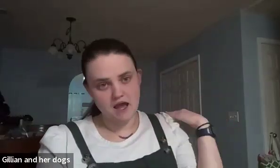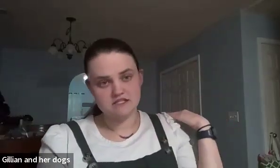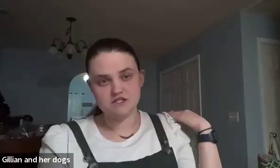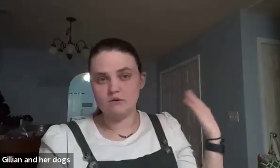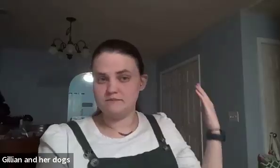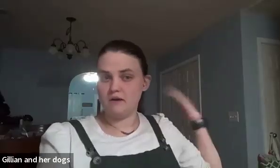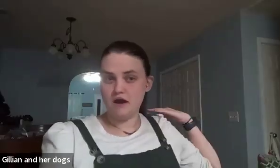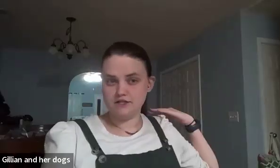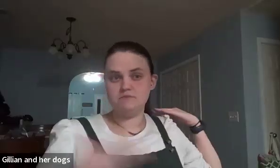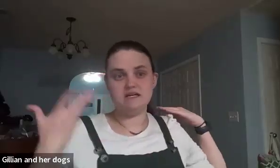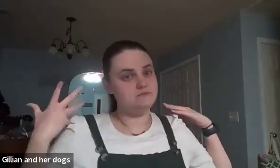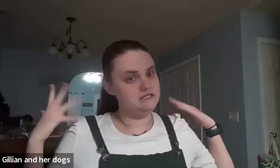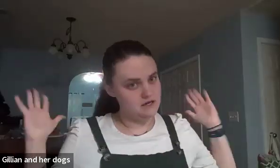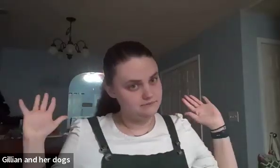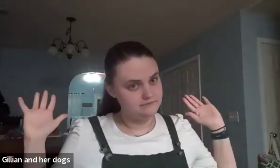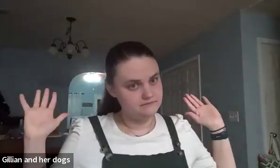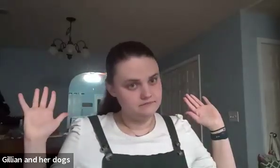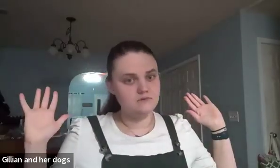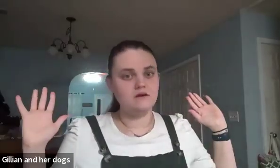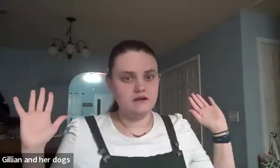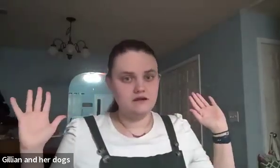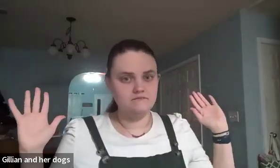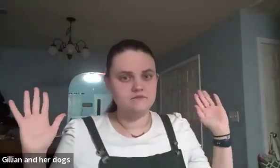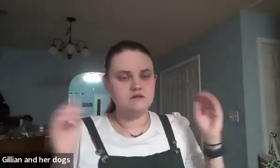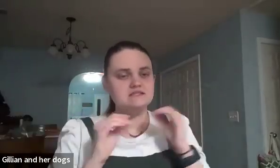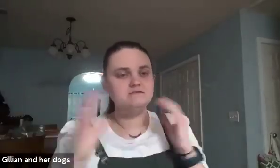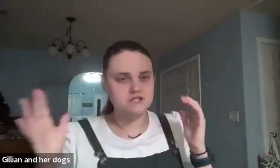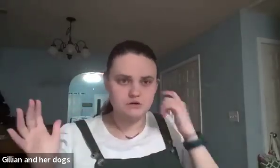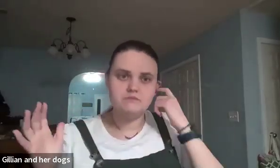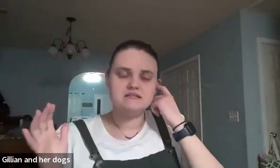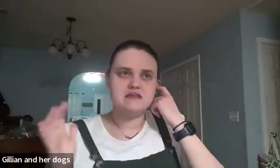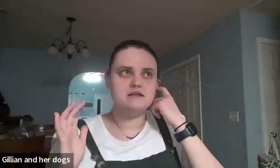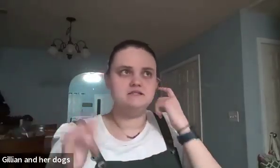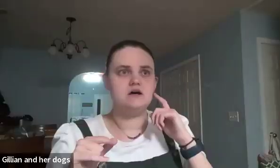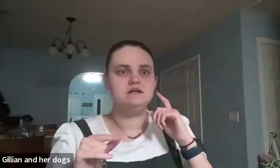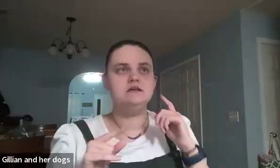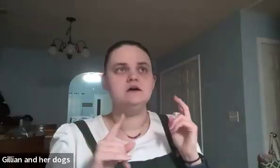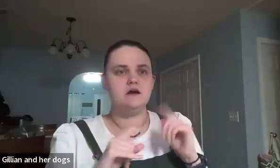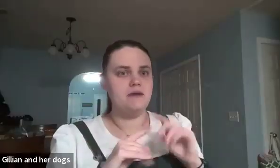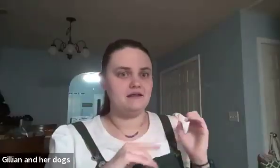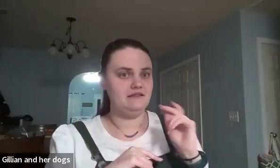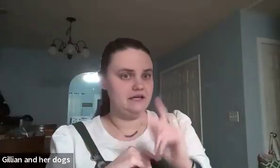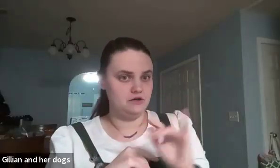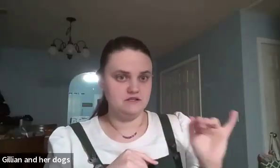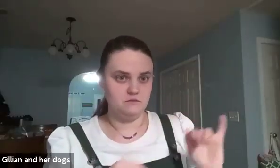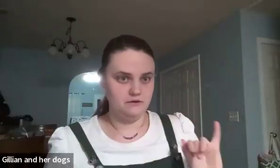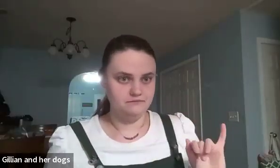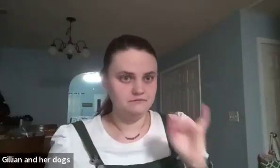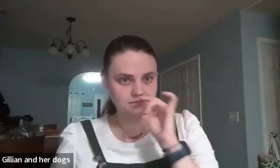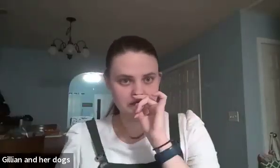past is going to always be behind you because it's been done. All right? So that's the visual because that does come back later as well.